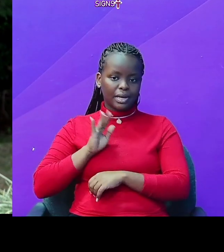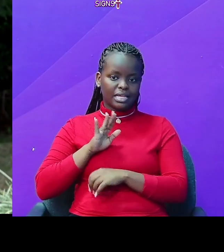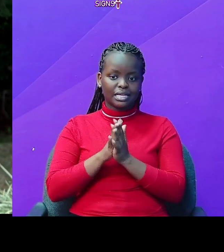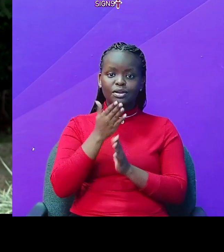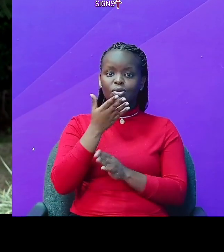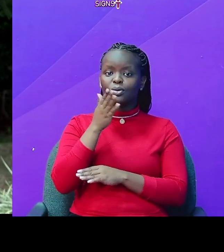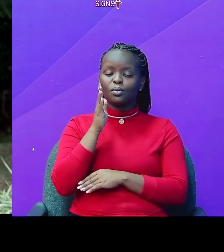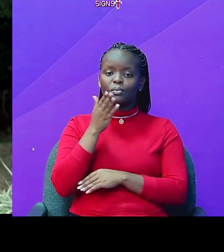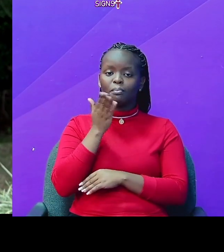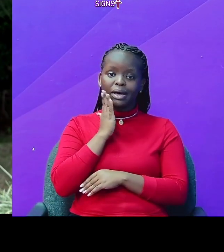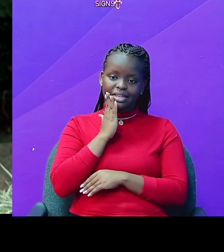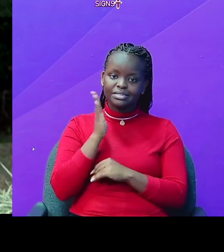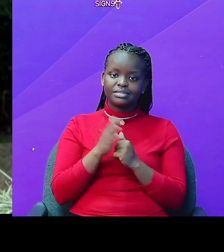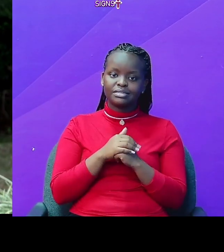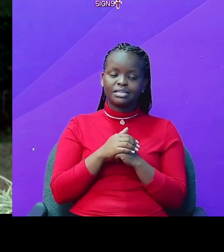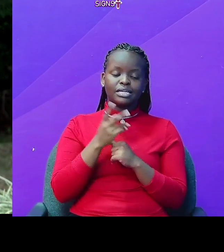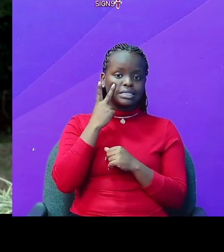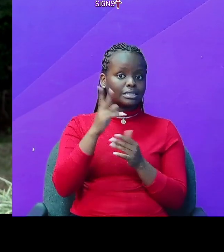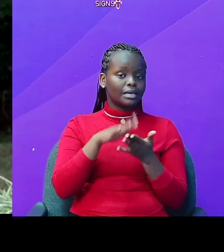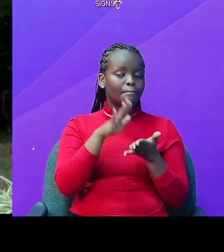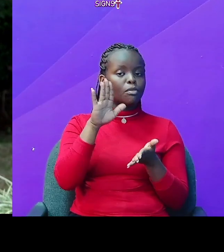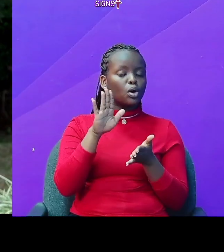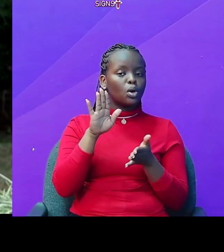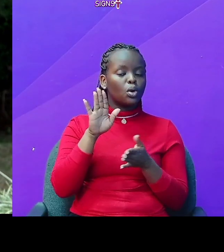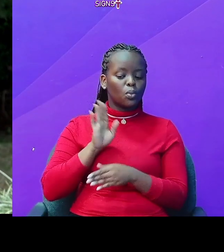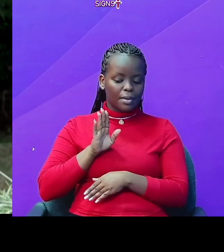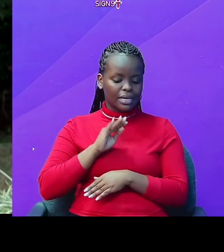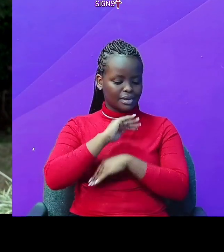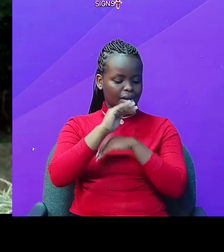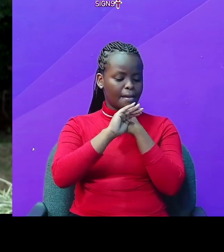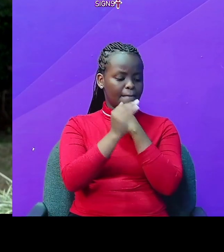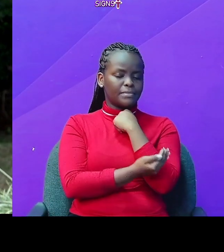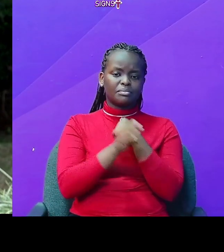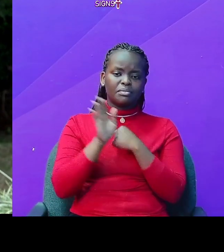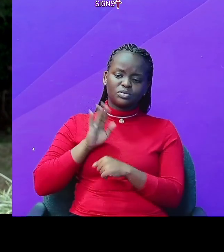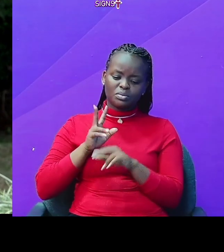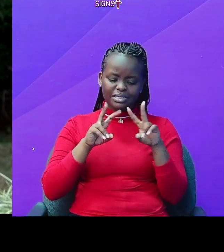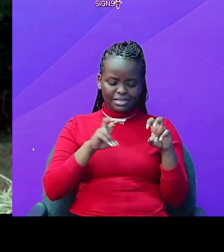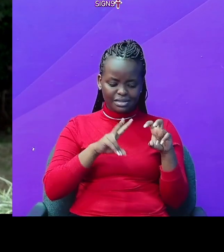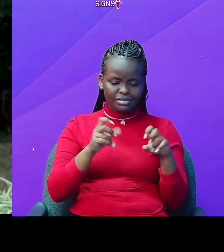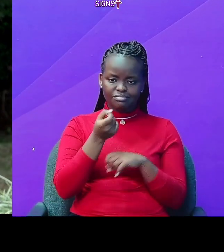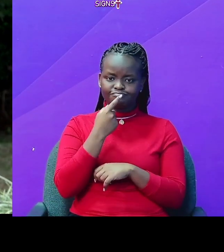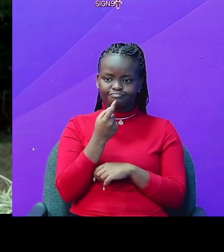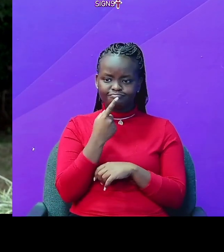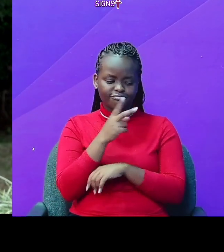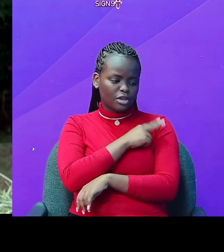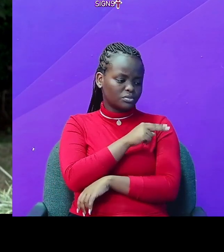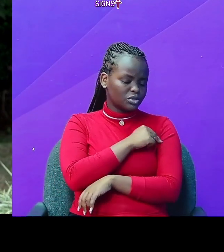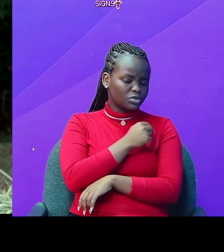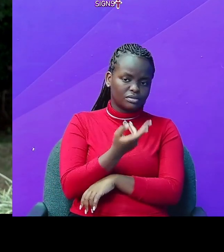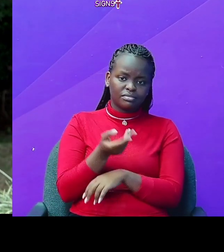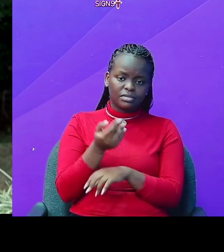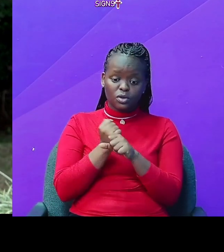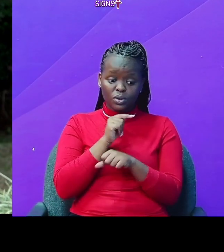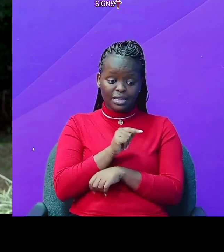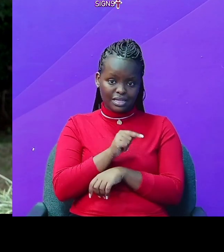We've seen more women, pregnant women, assessing medical health. So by doing this, we actually work